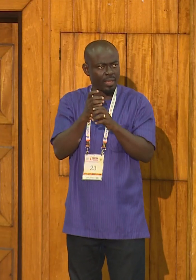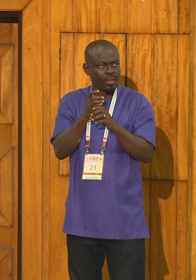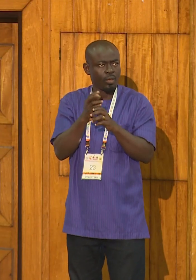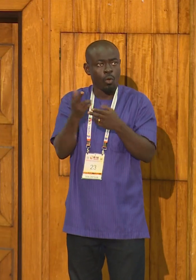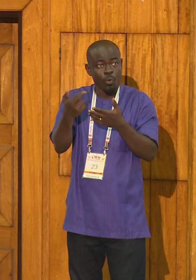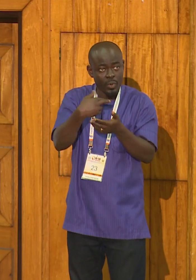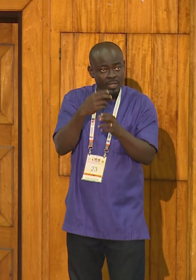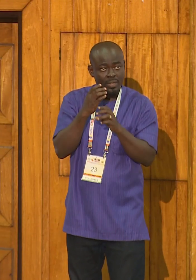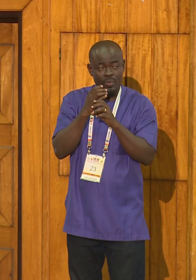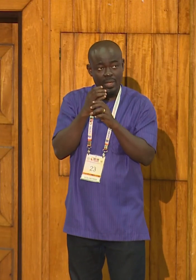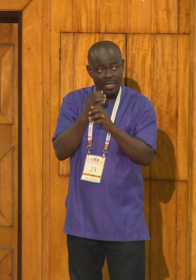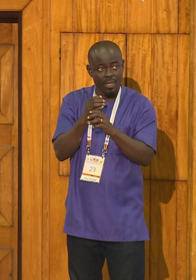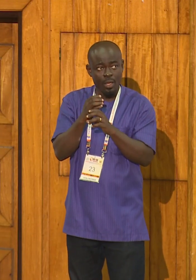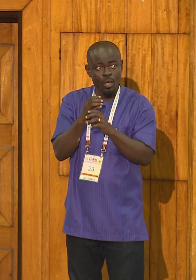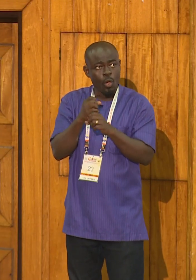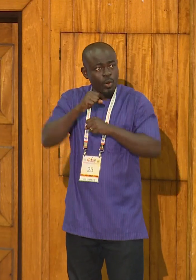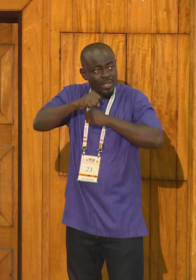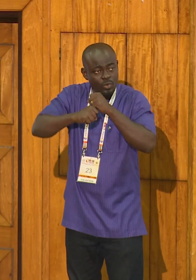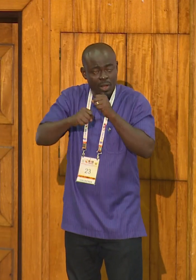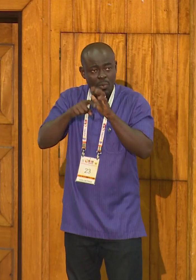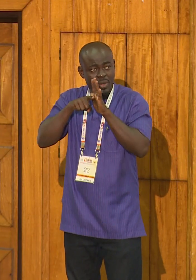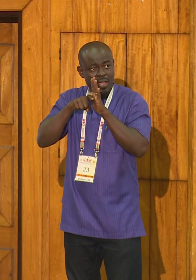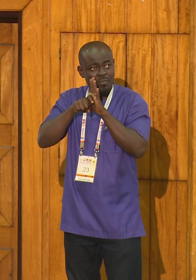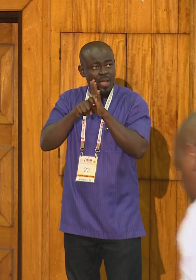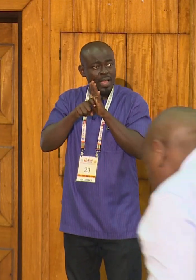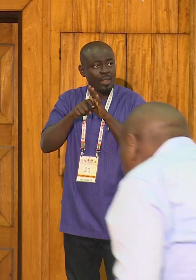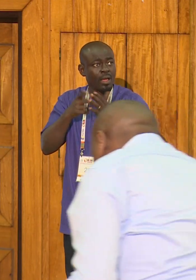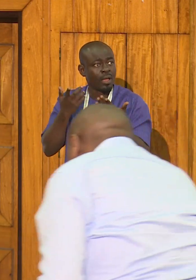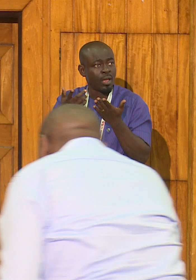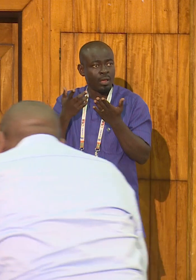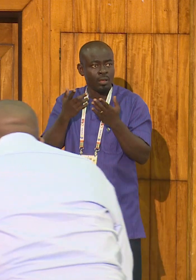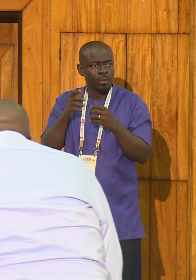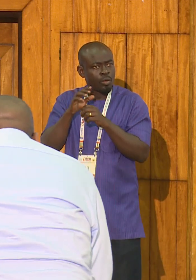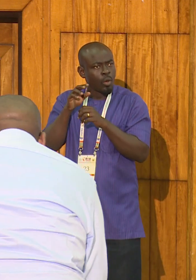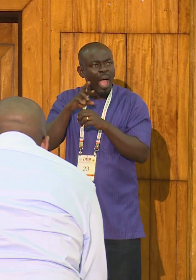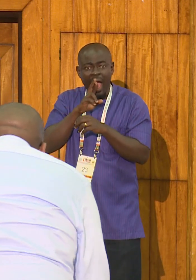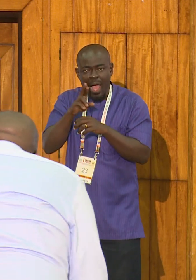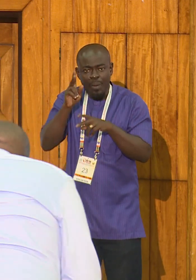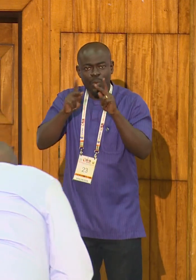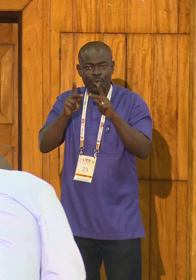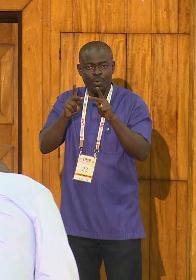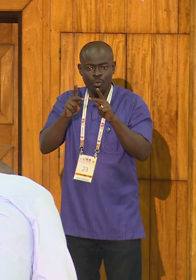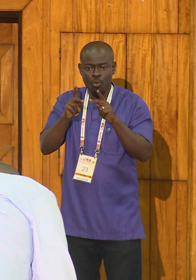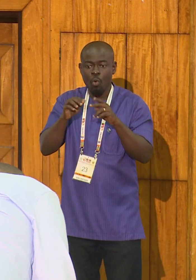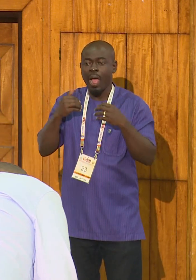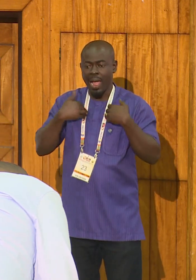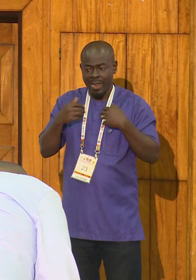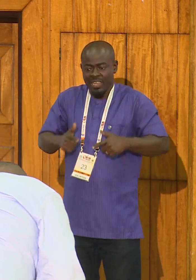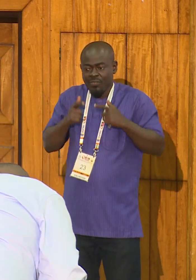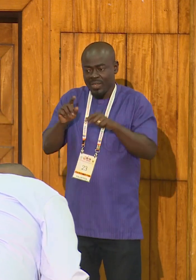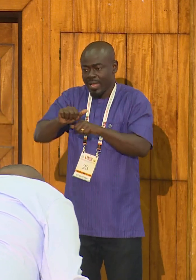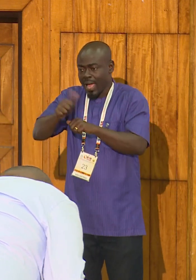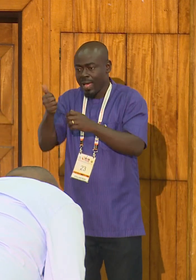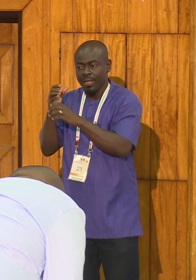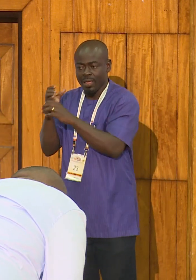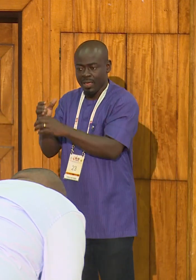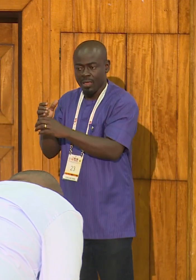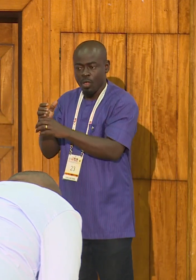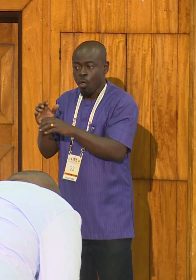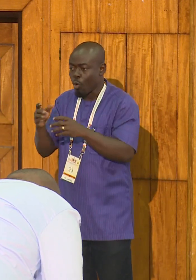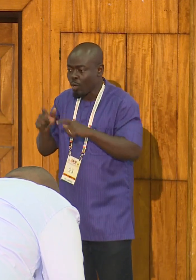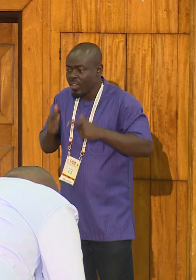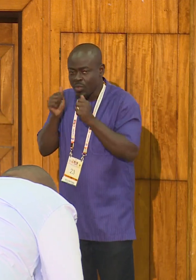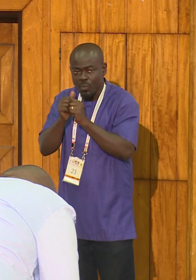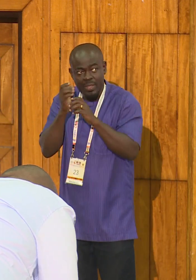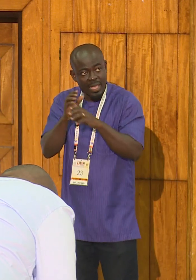them that were struggling with their viral load, adolescents that were living in alternative care or that were living with caregivers